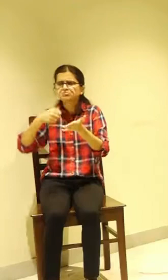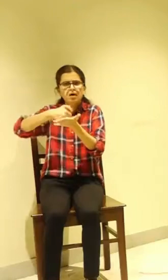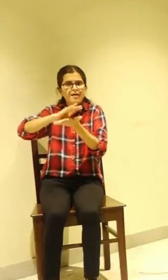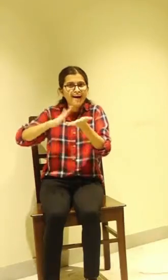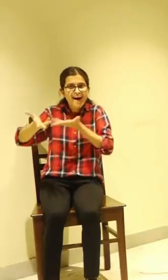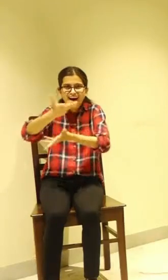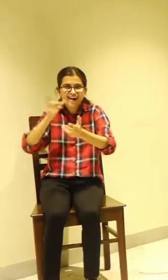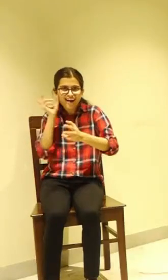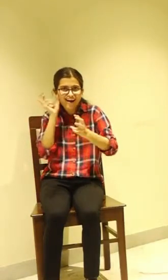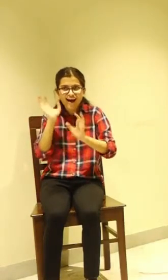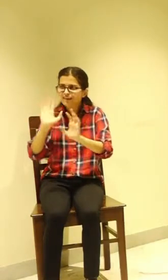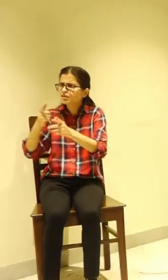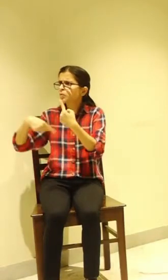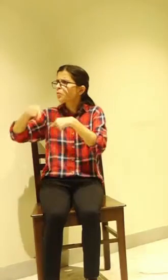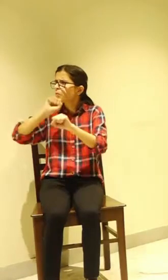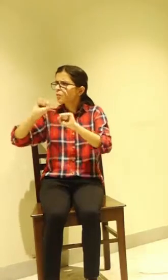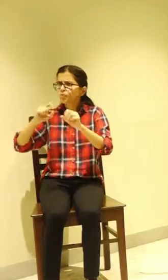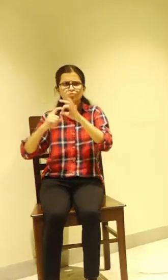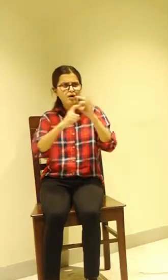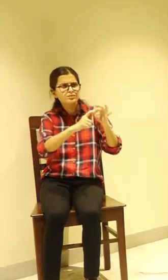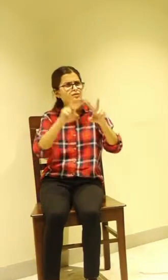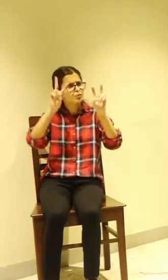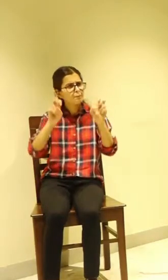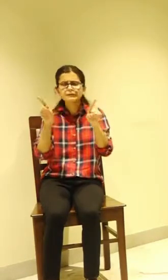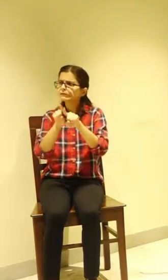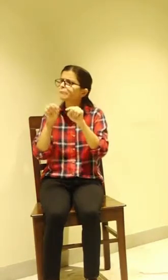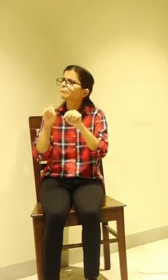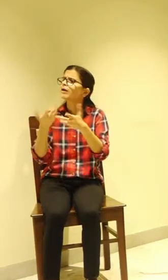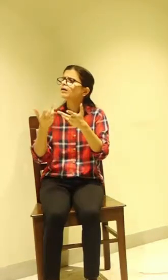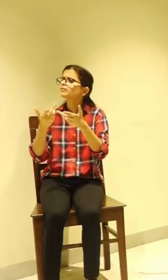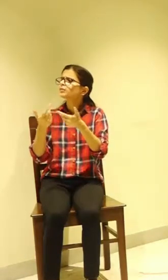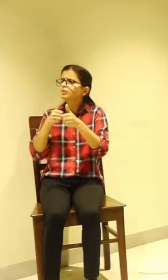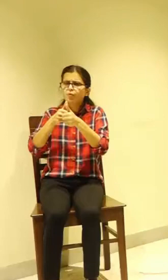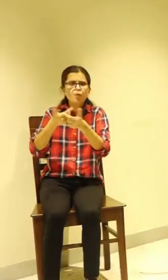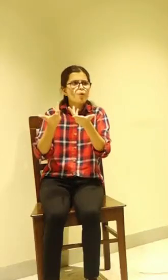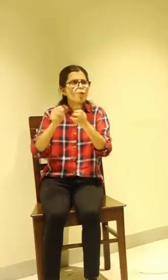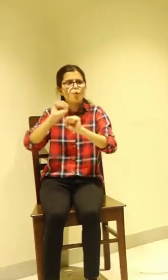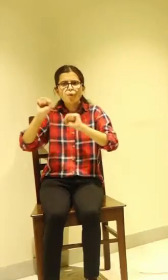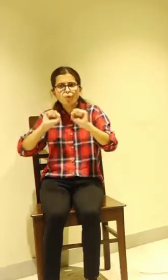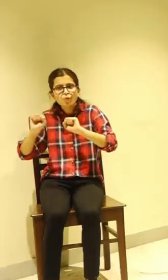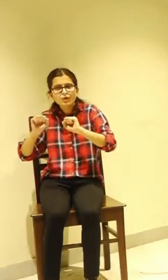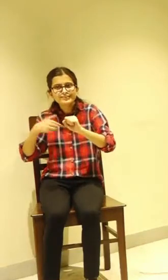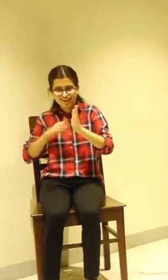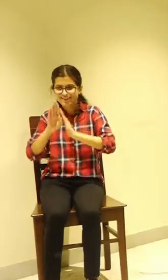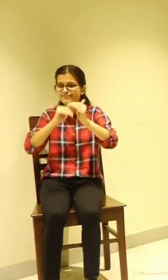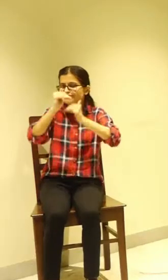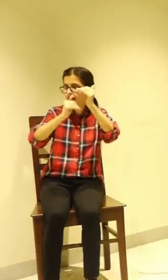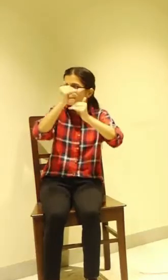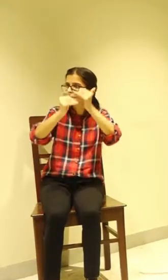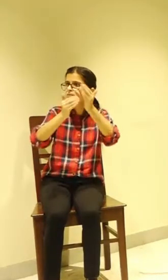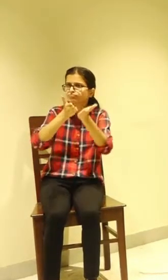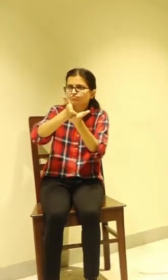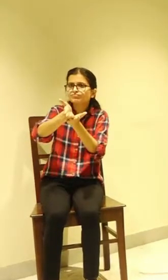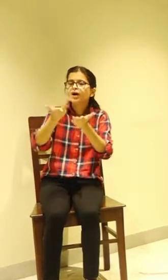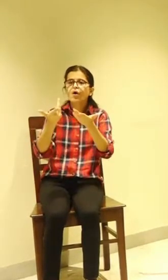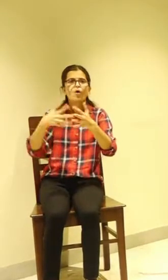discussion you have heard, any questions about the subject matter, especially if you have followed proceedings, you have followed the developments in